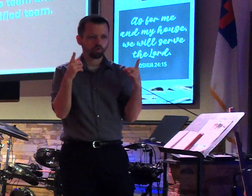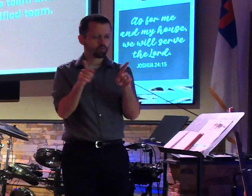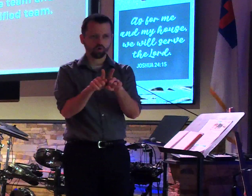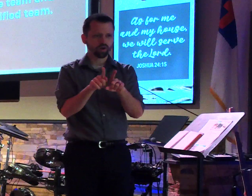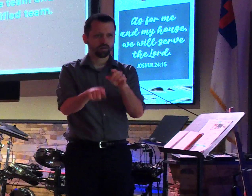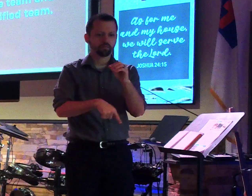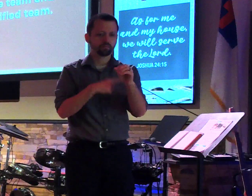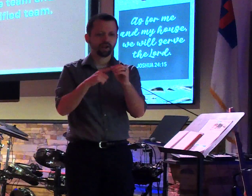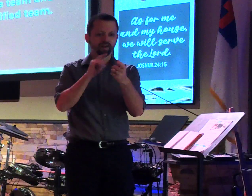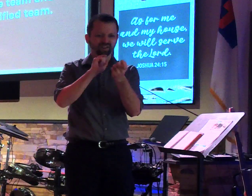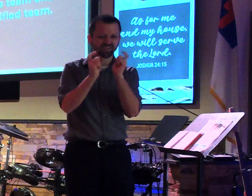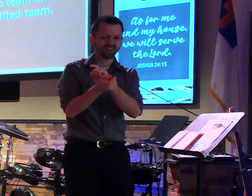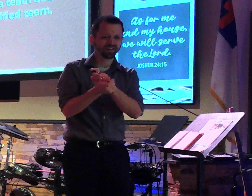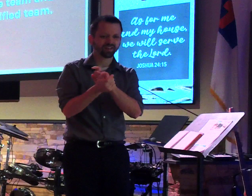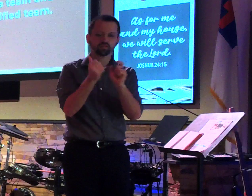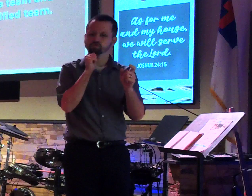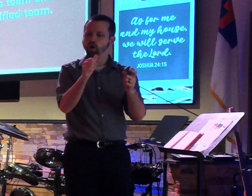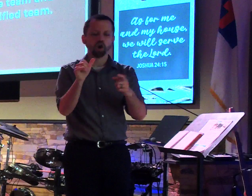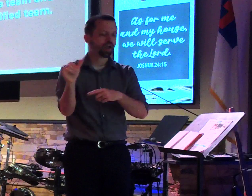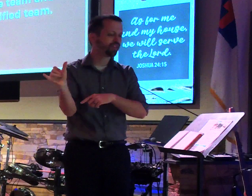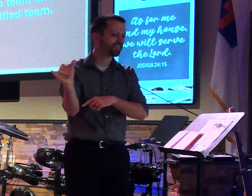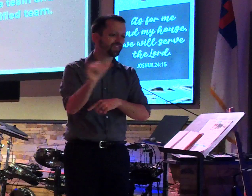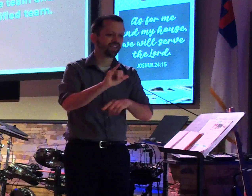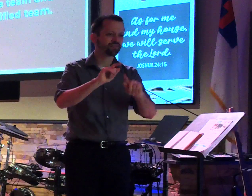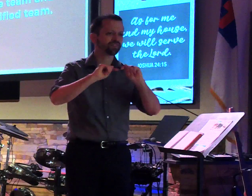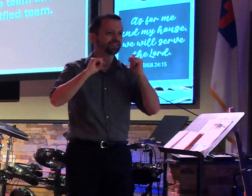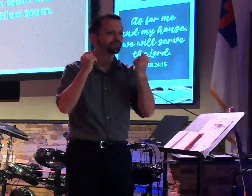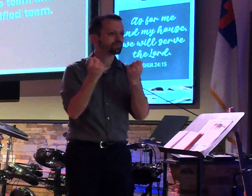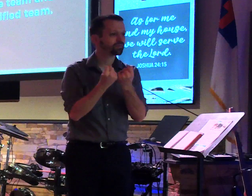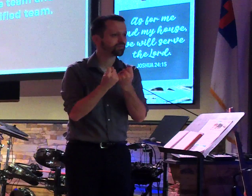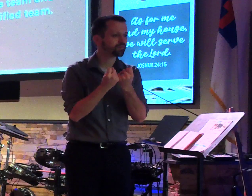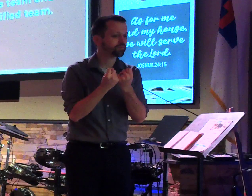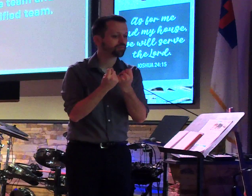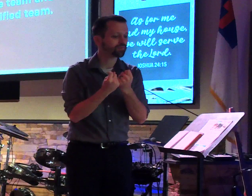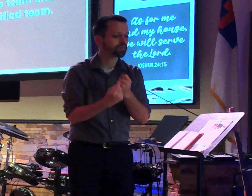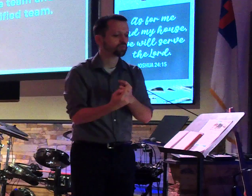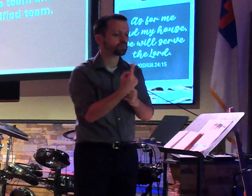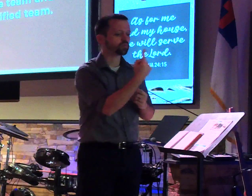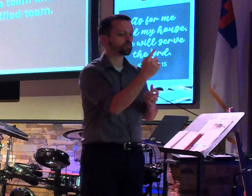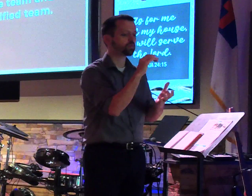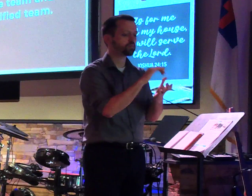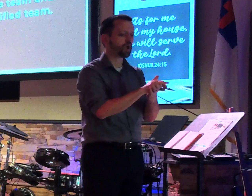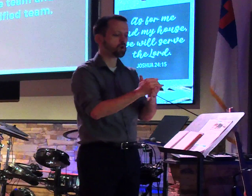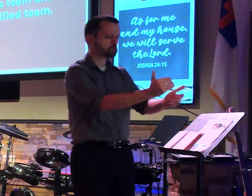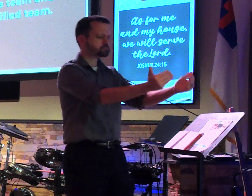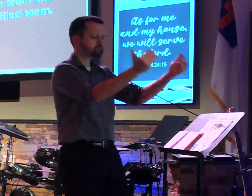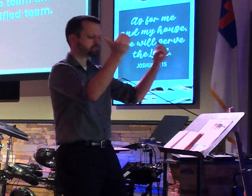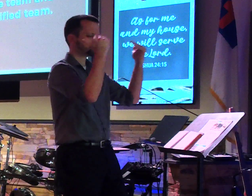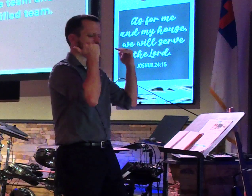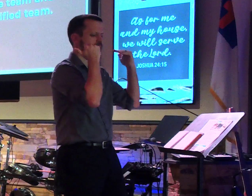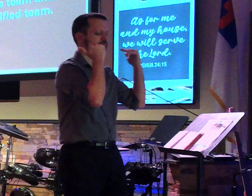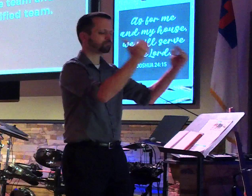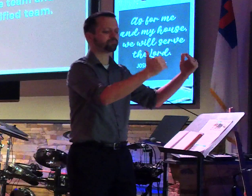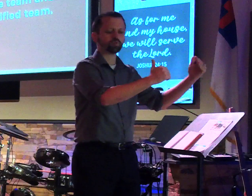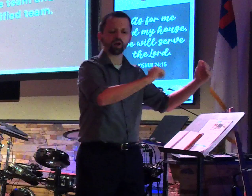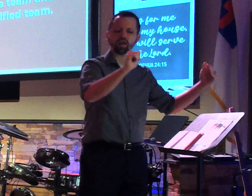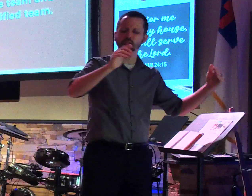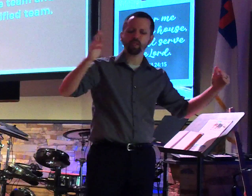not on the same team, and then one of the spouses forges on ahead without the other one,